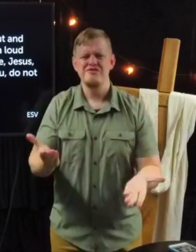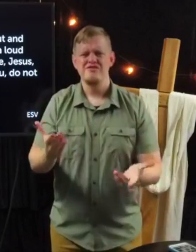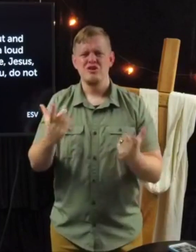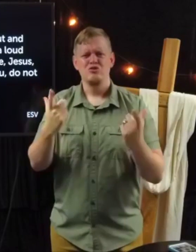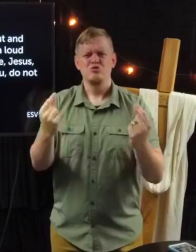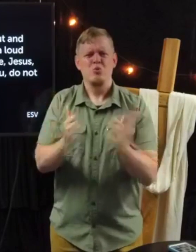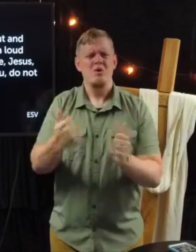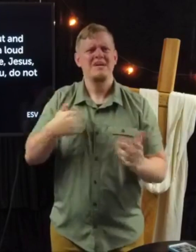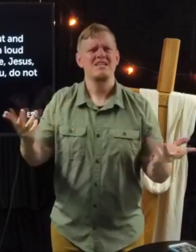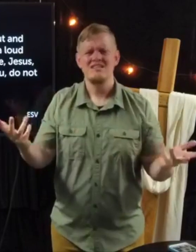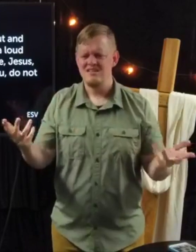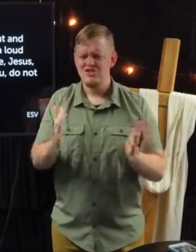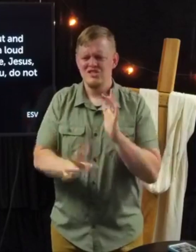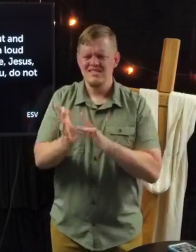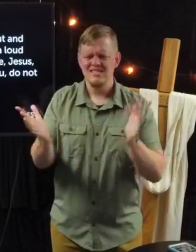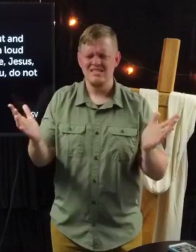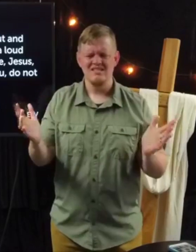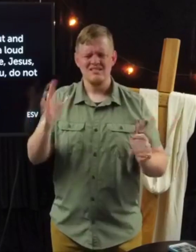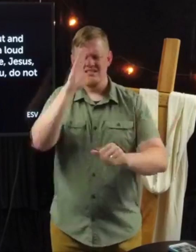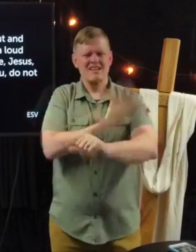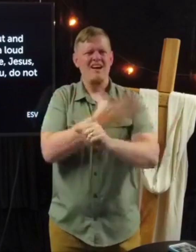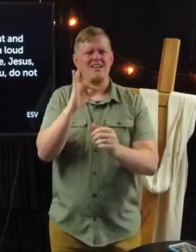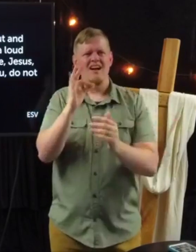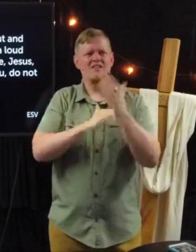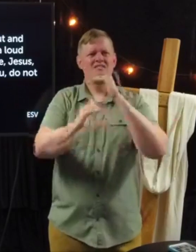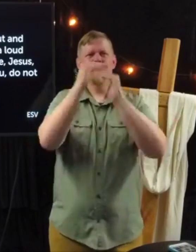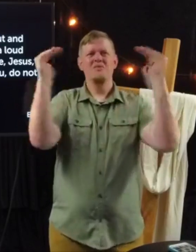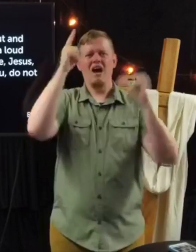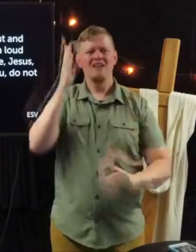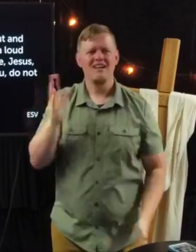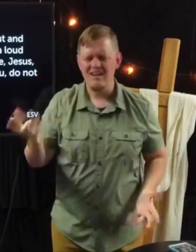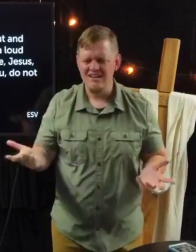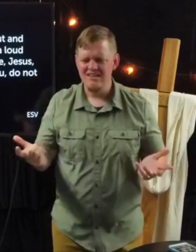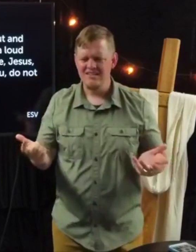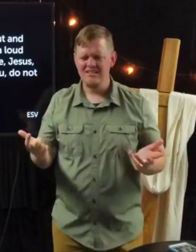"What have you to do with me, Jesus, Son of the Most High God? I beg you, do not torment me."